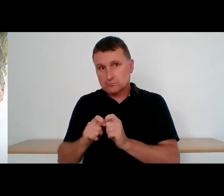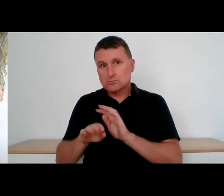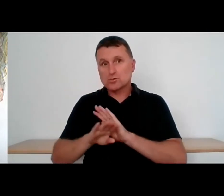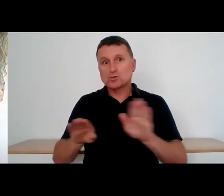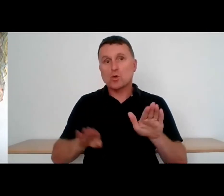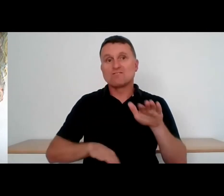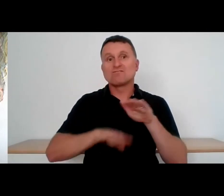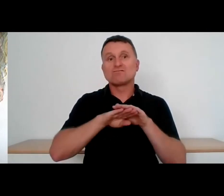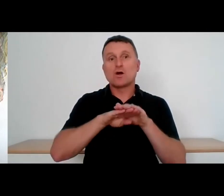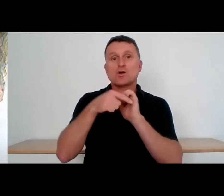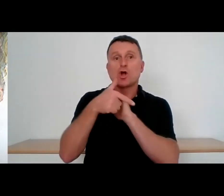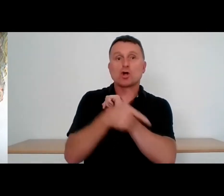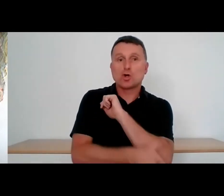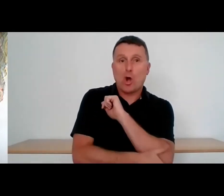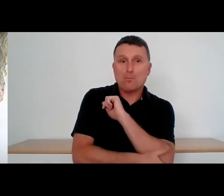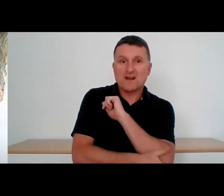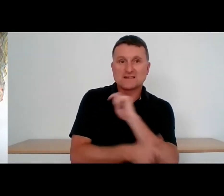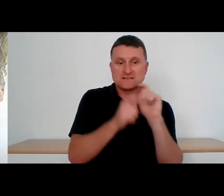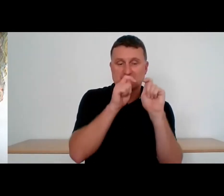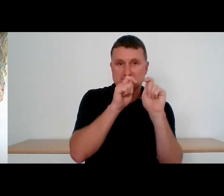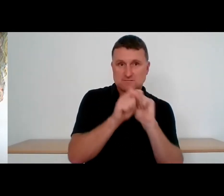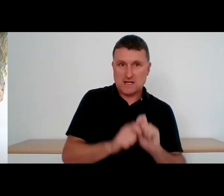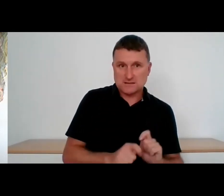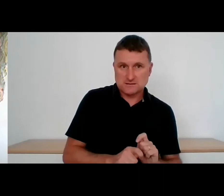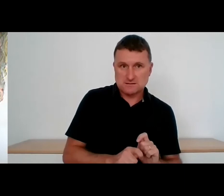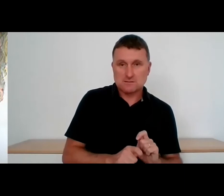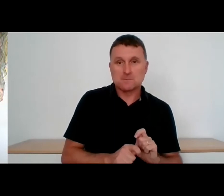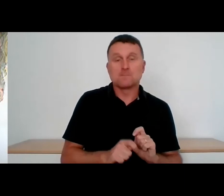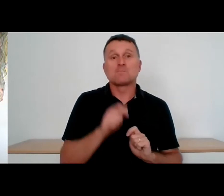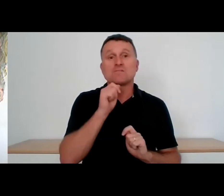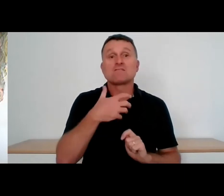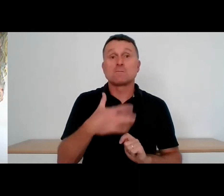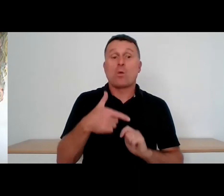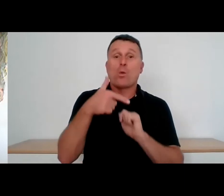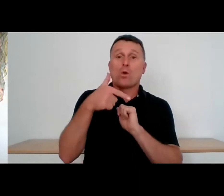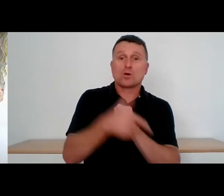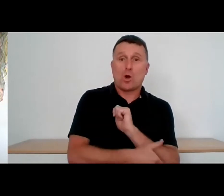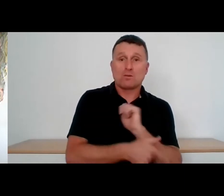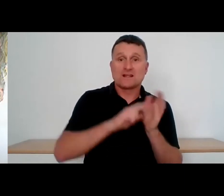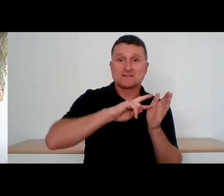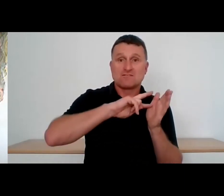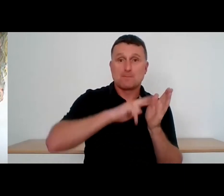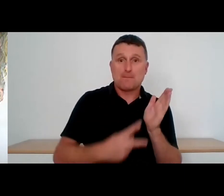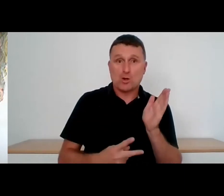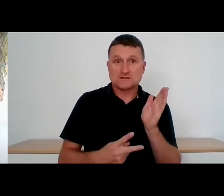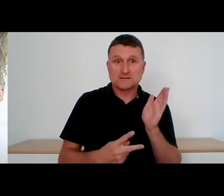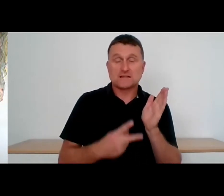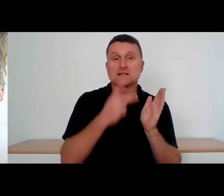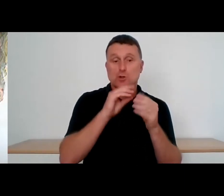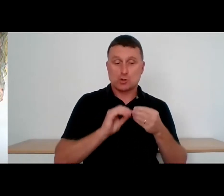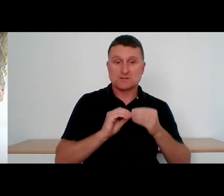exercise? But a more comprehensive policy could potentially be developed in 3 years.